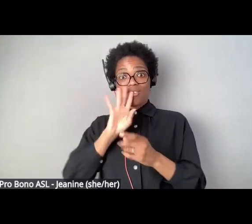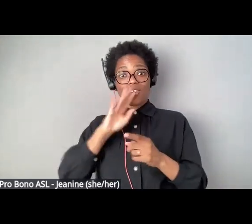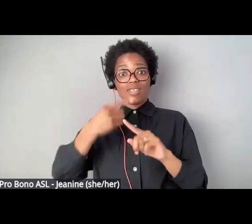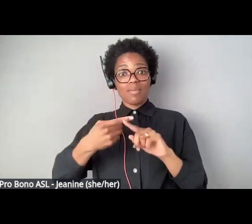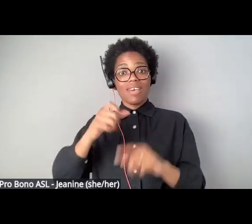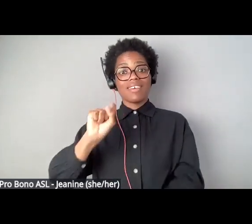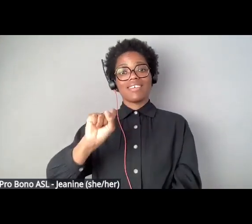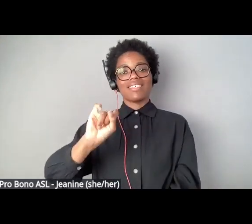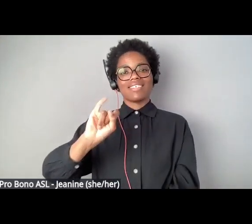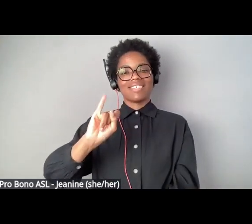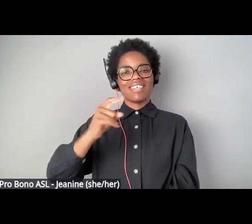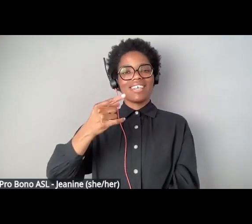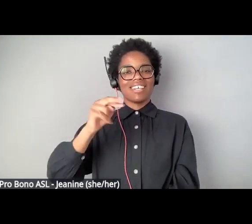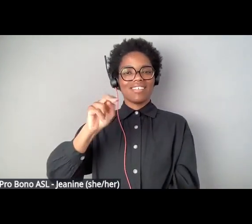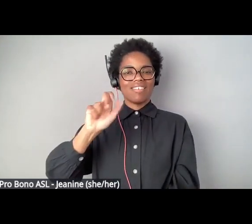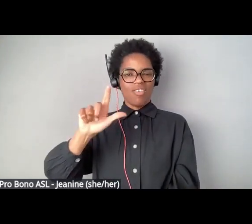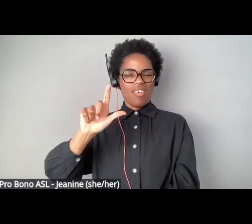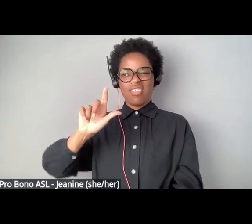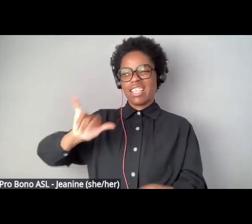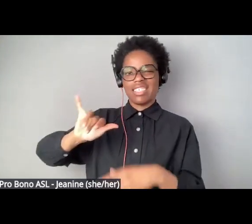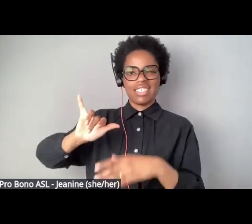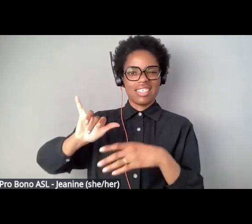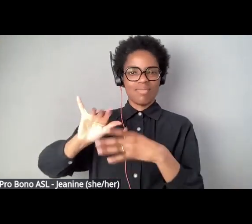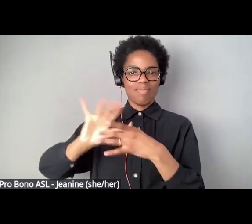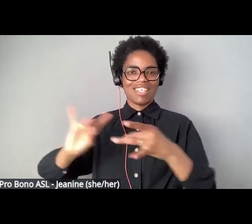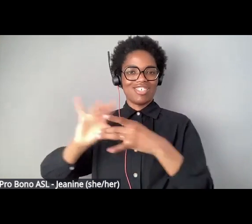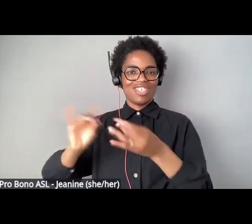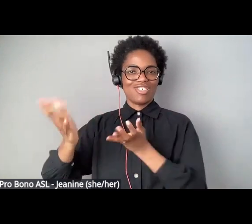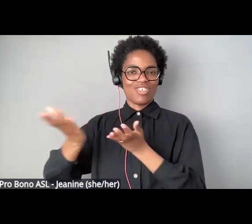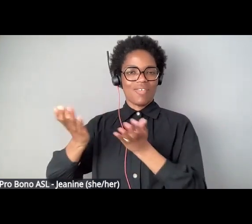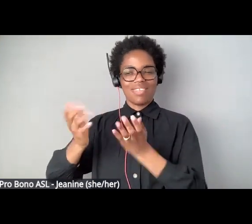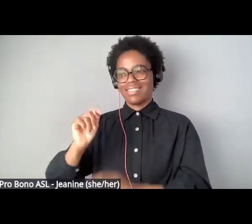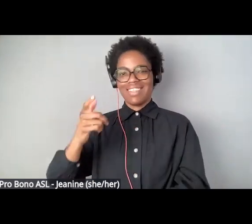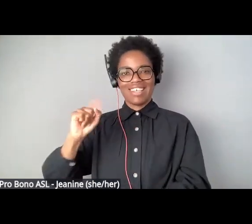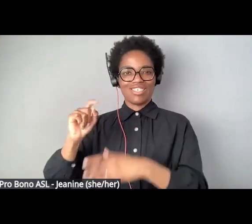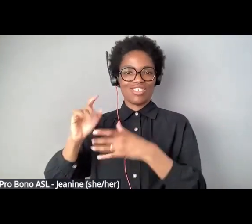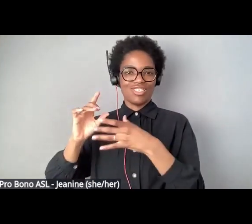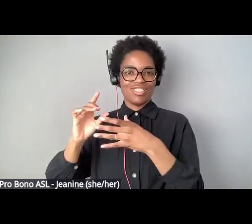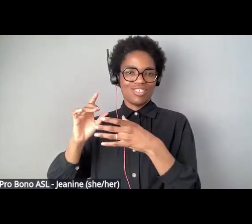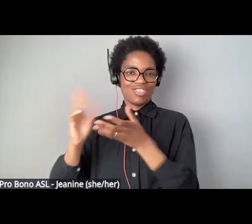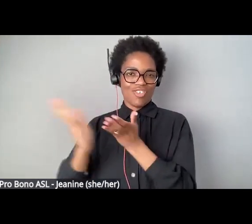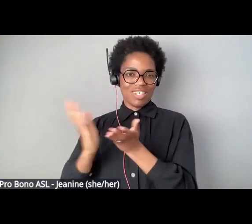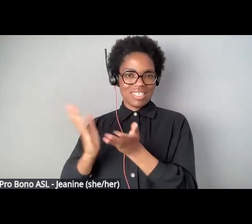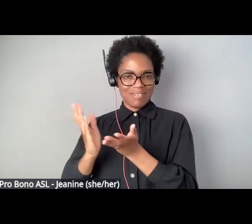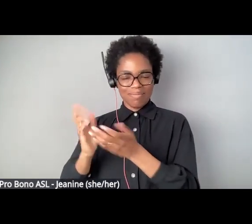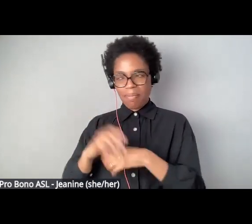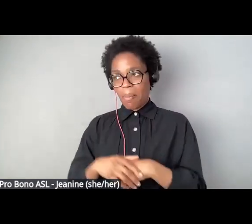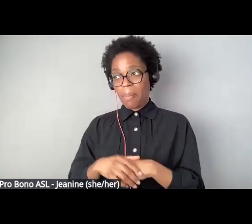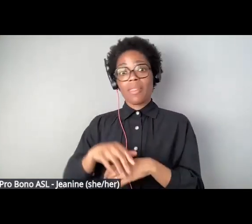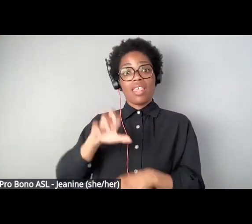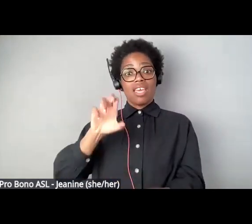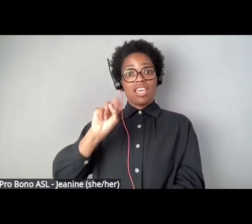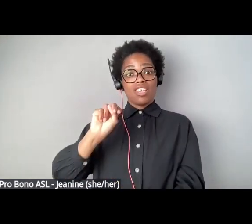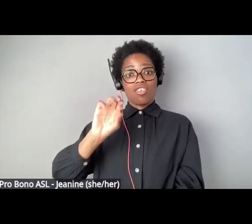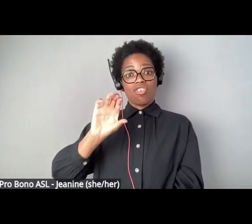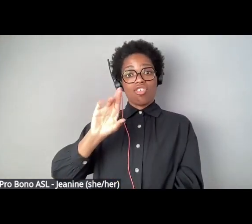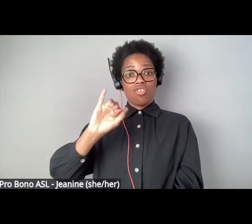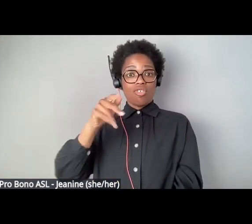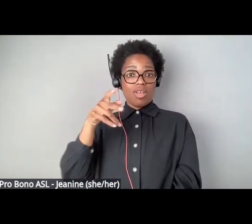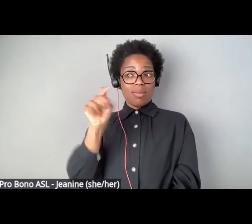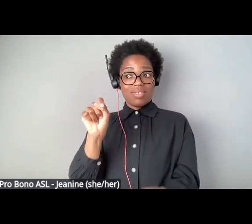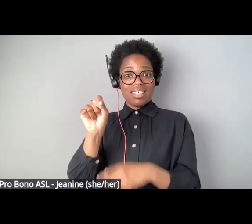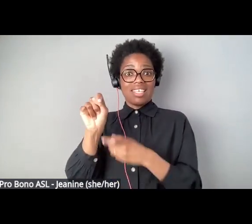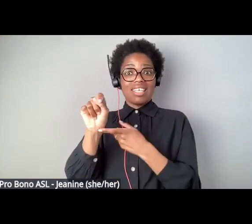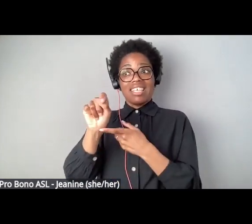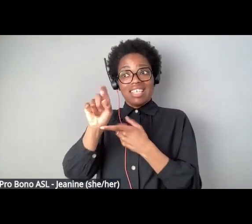using now, it can't encrypt you against someone who wants to screenshot your texts. It can't encrypt you against someone who wants to add a journalist